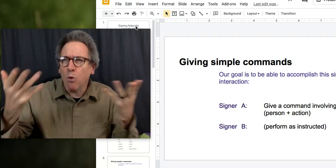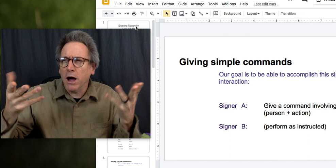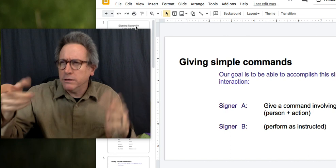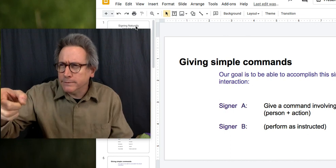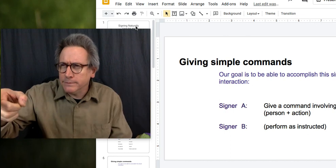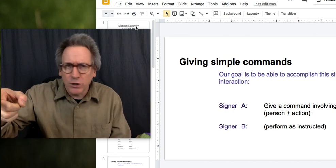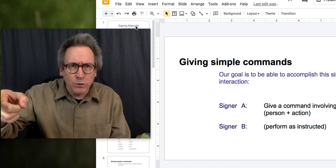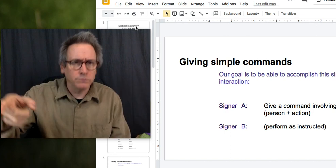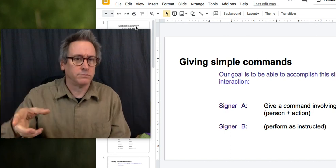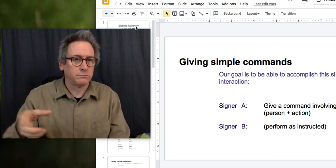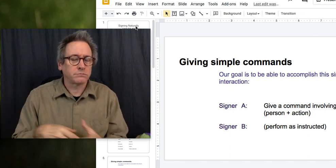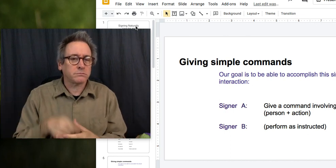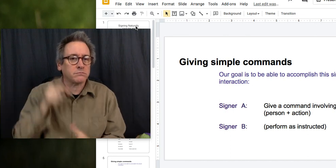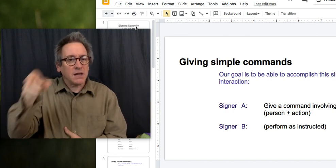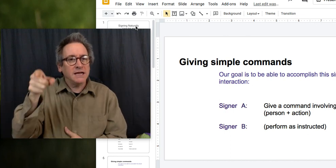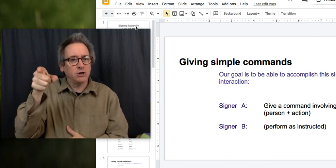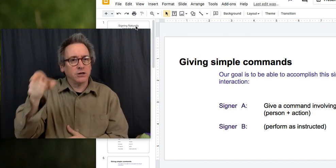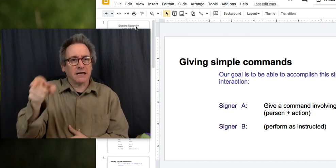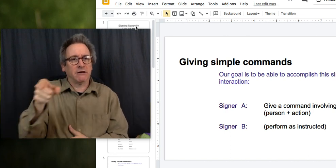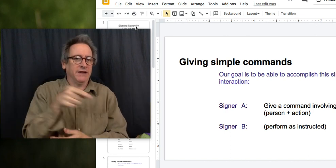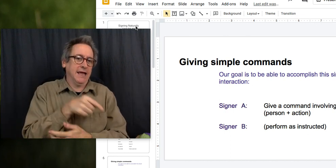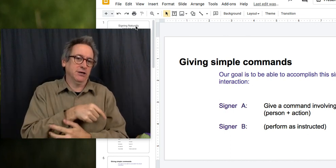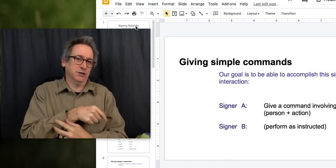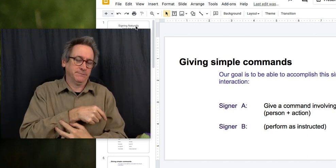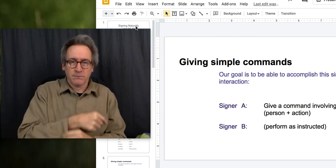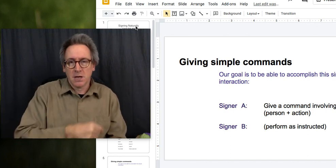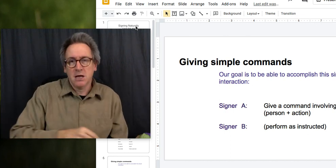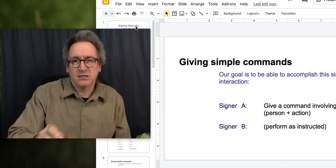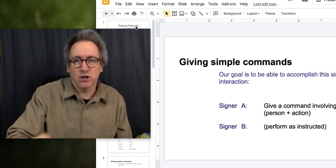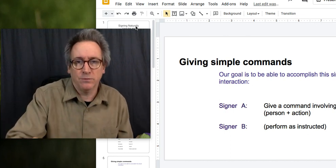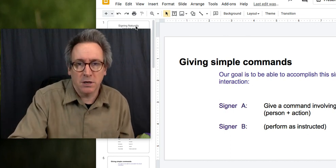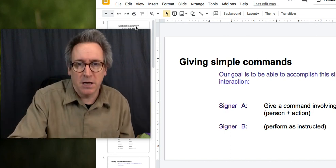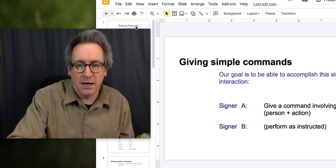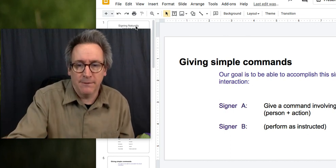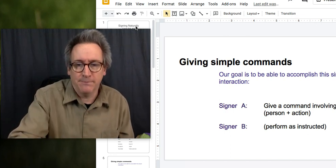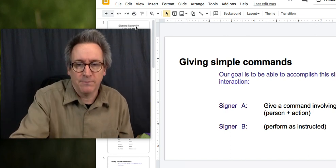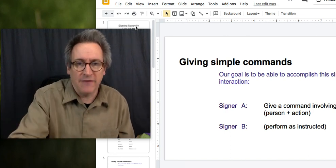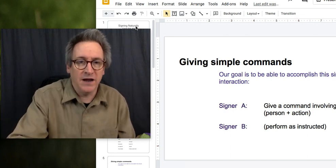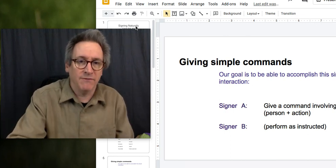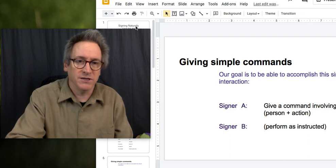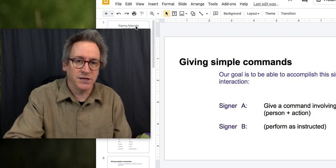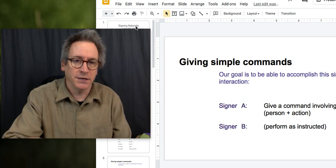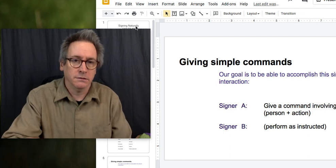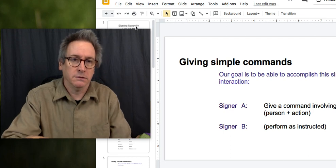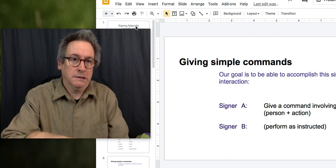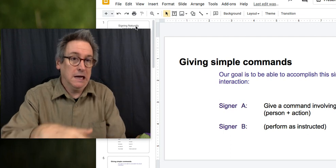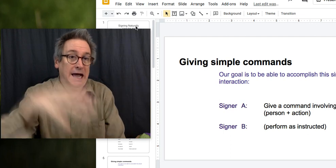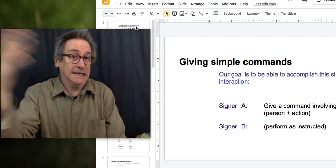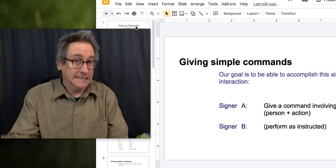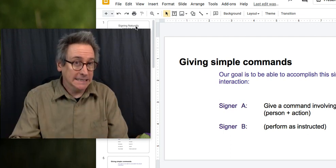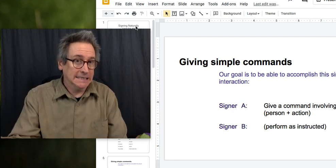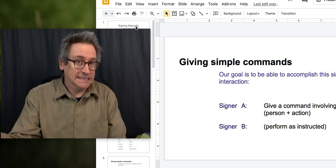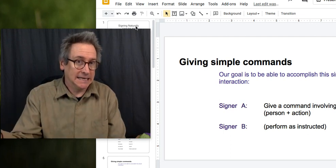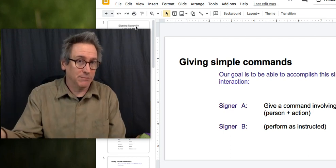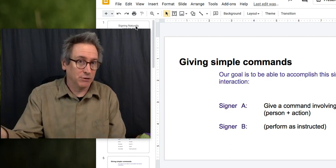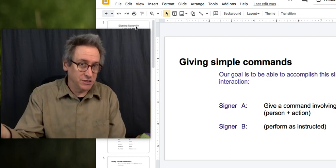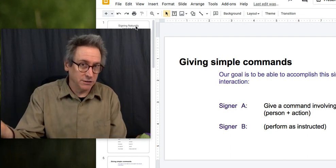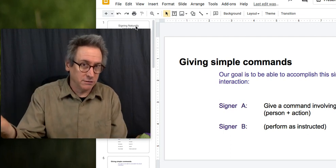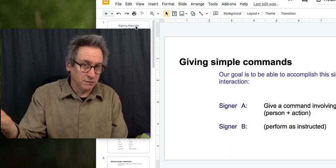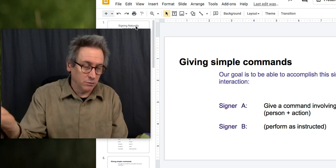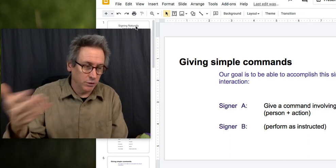Name what? You. It's a good clarification. So, and then obviously, ideally, the